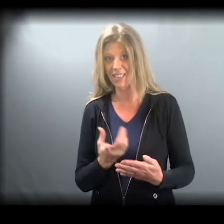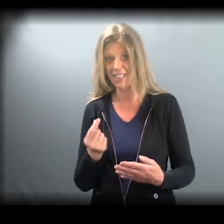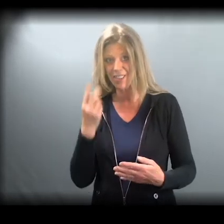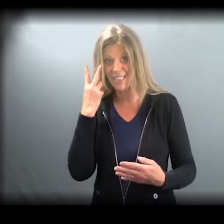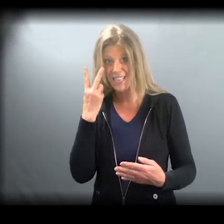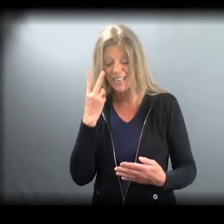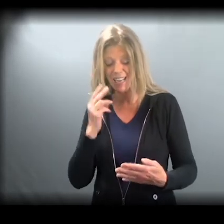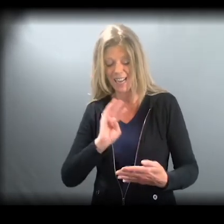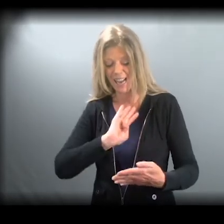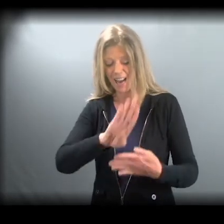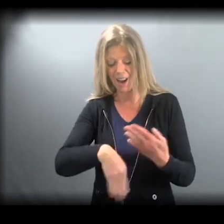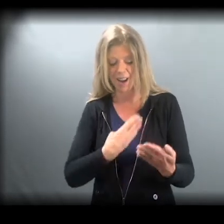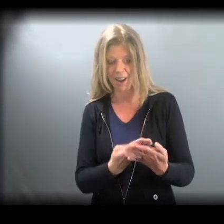you see? All.